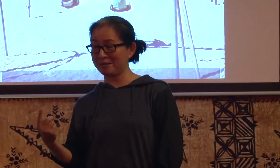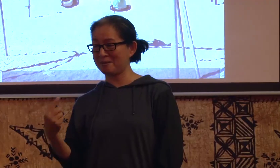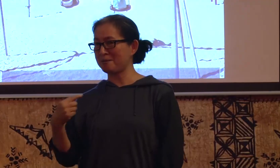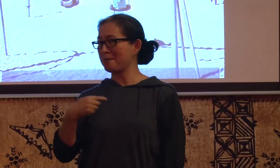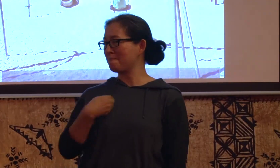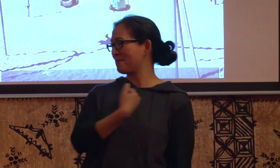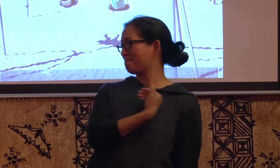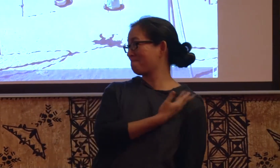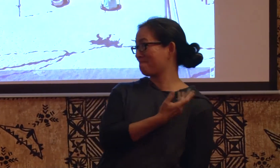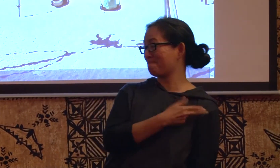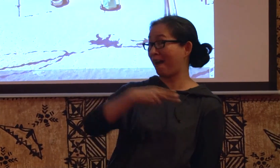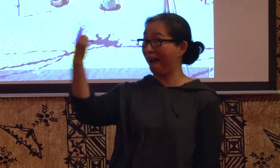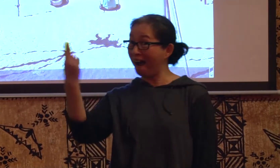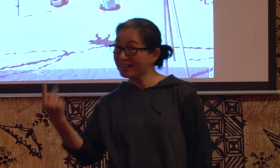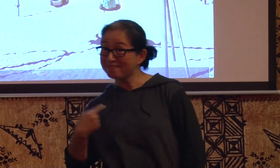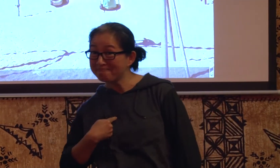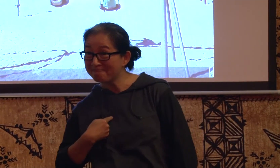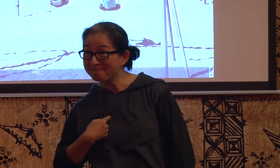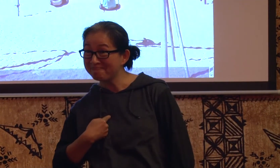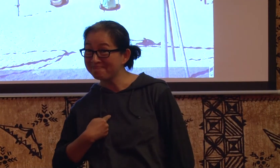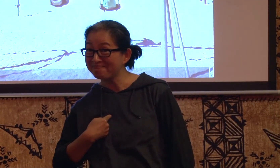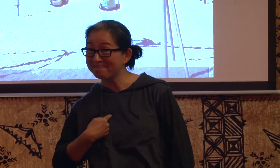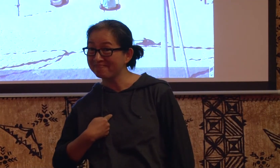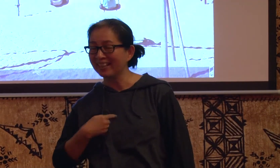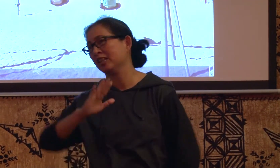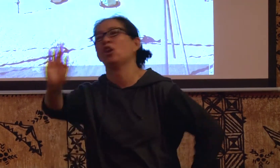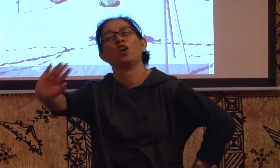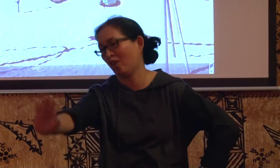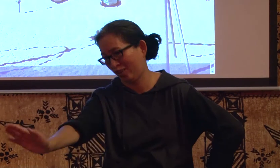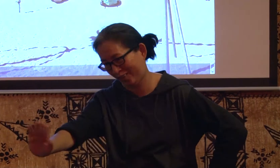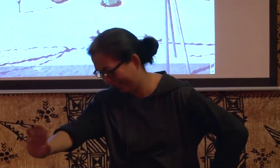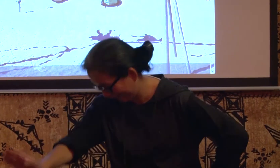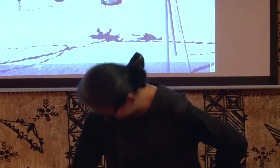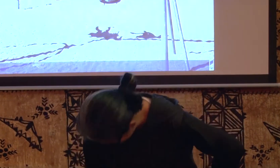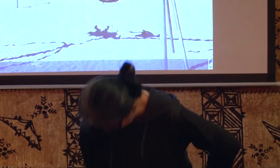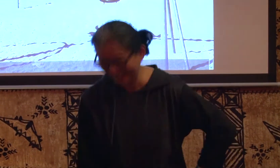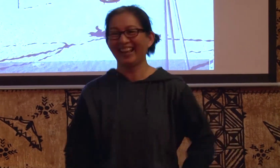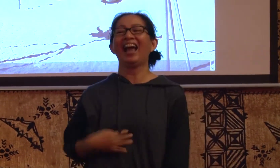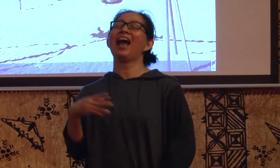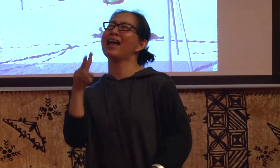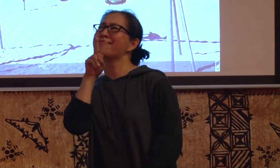sign for art, because I'm pretty good at art. No.